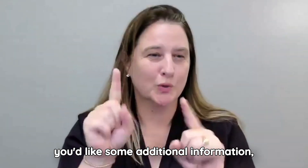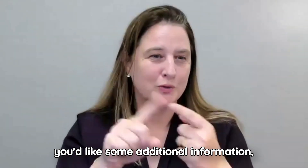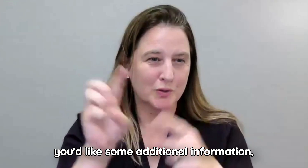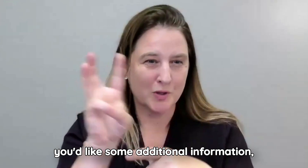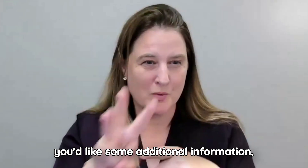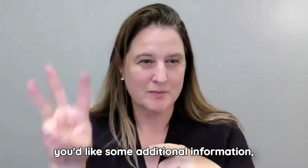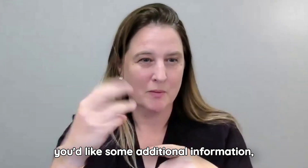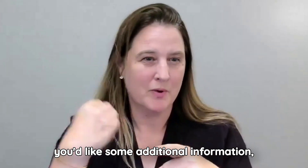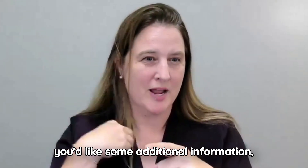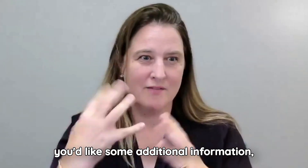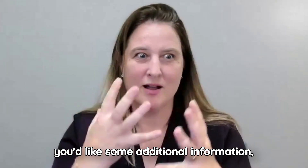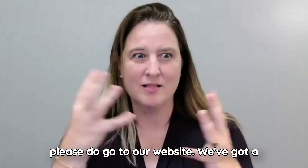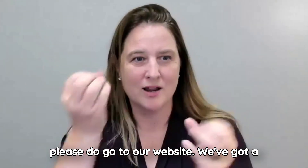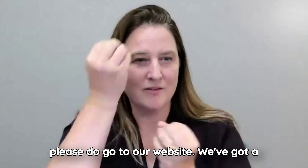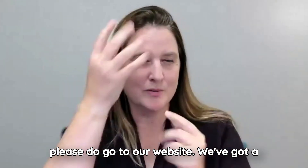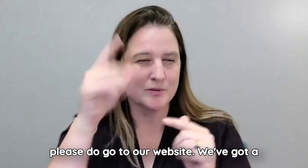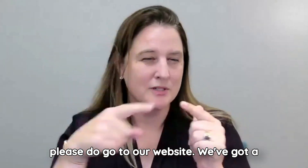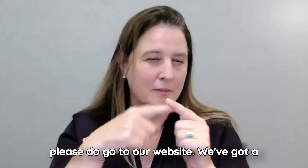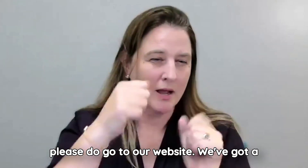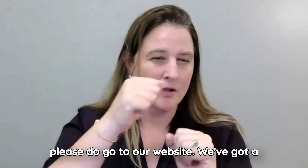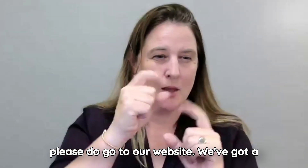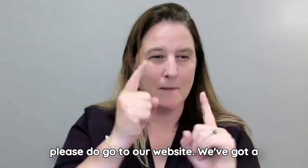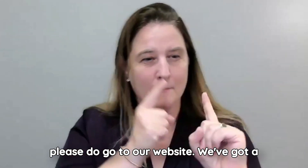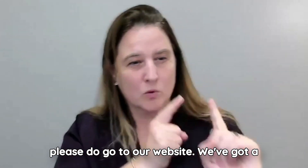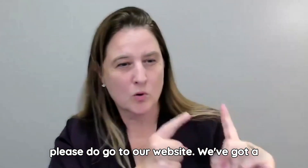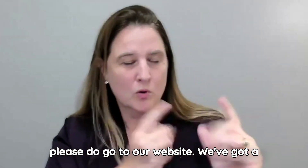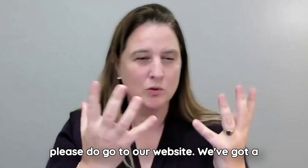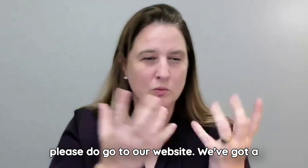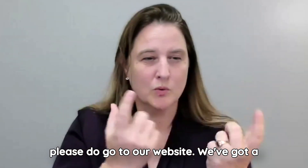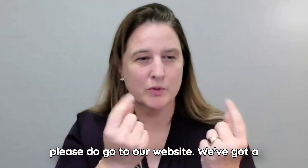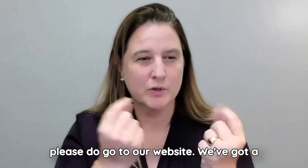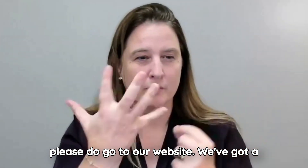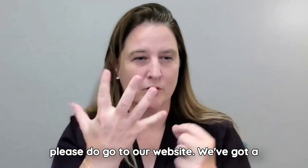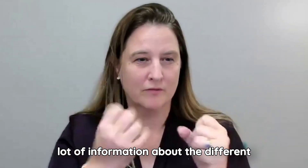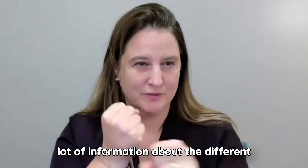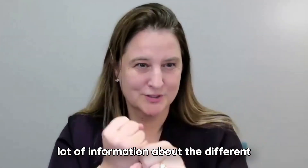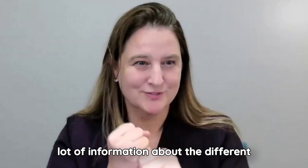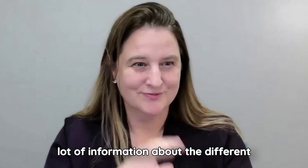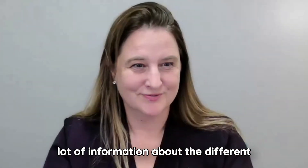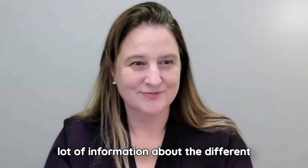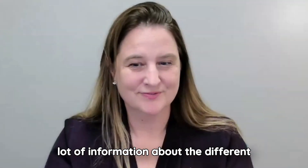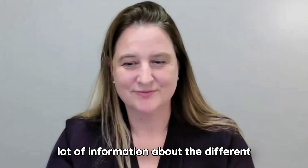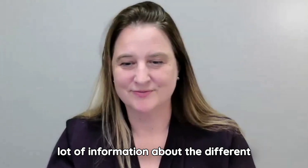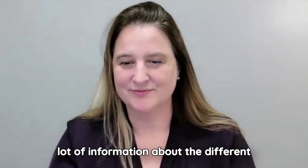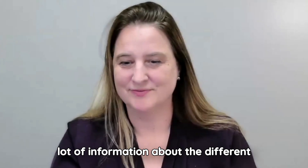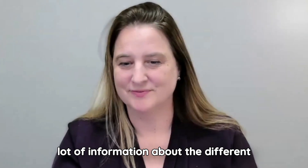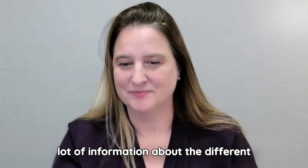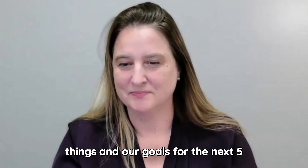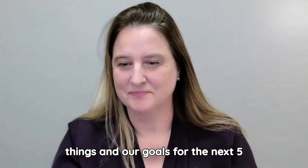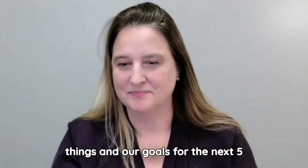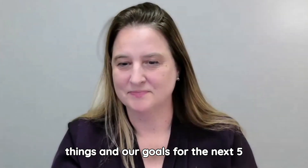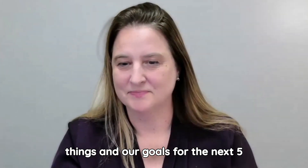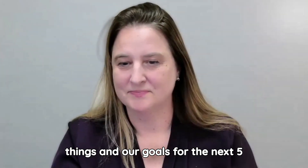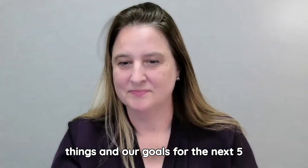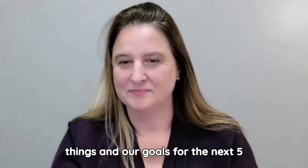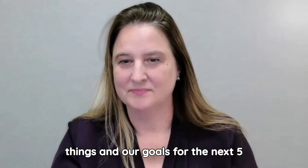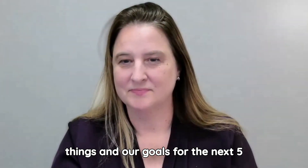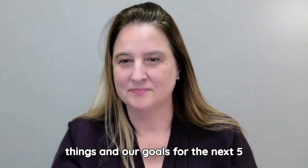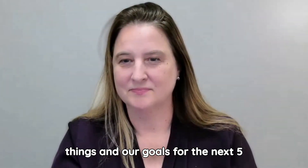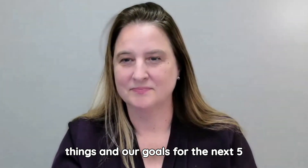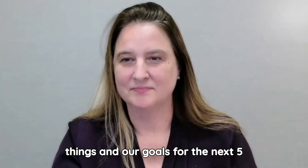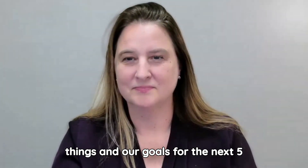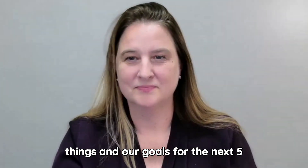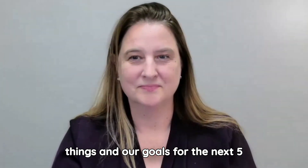like some additional information, please do go to our website. We've got a lot of information about the different things and our goals